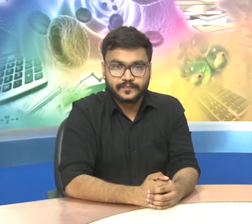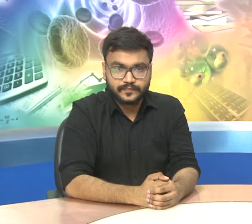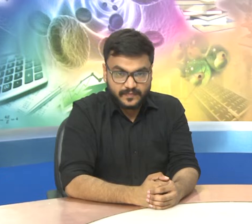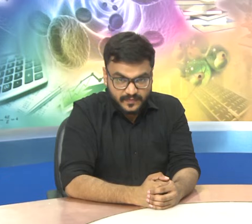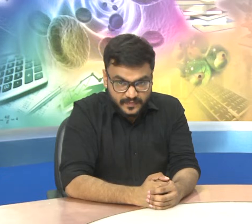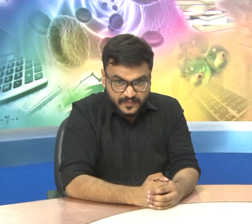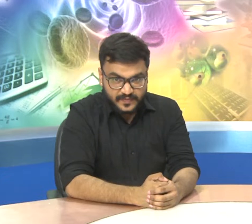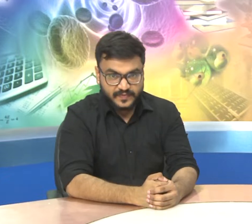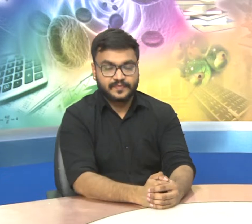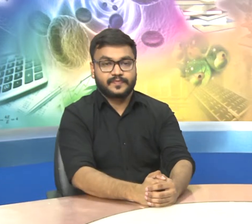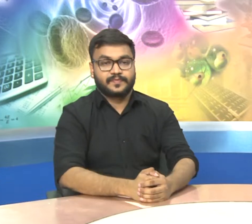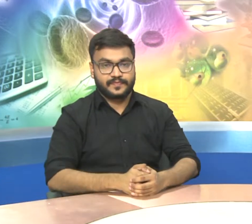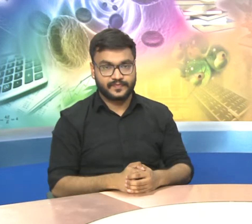function.